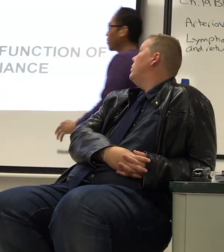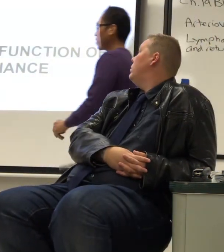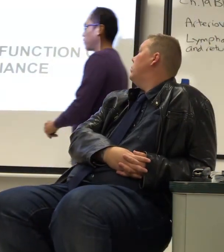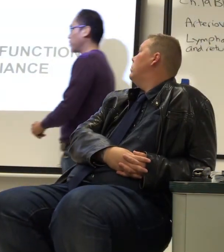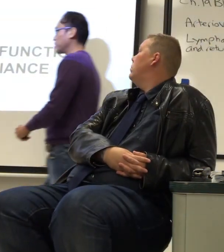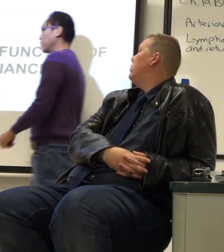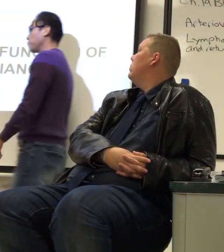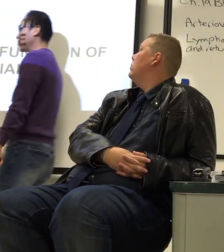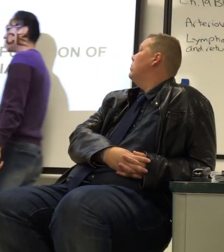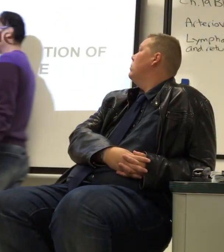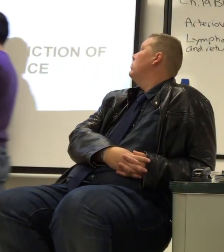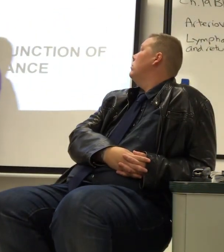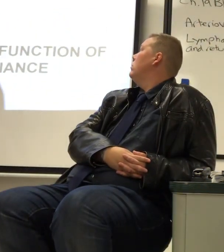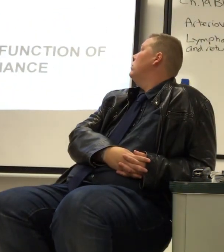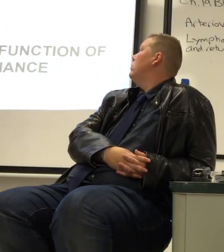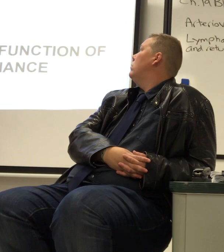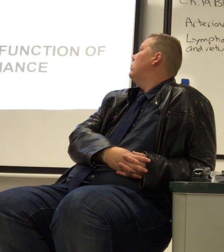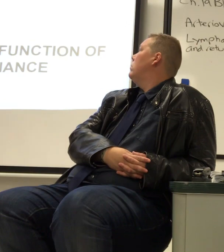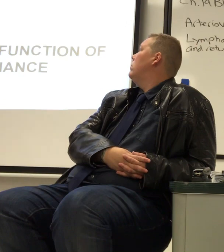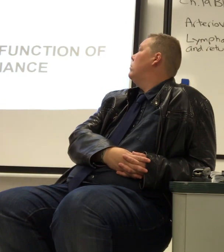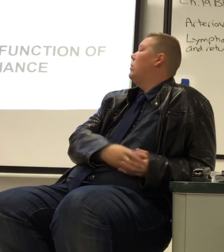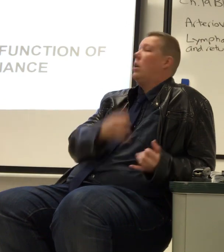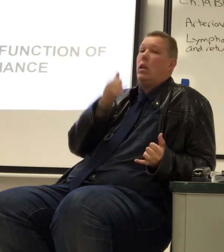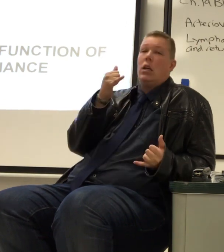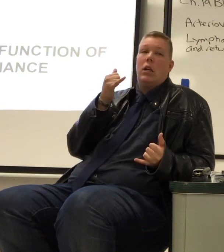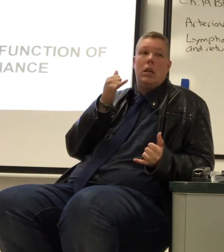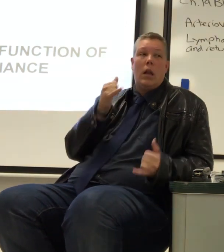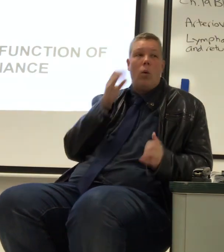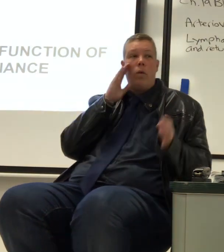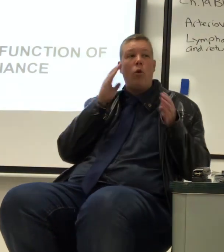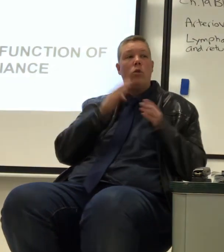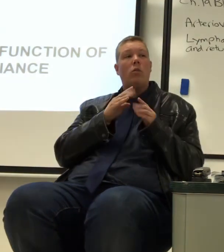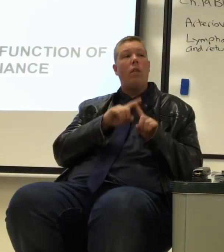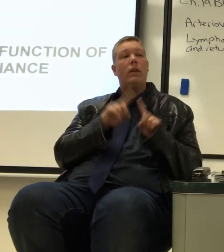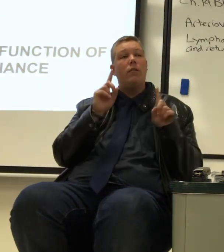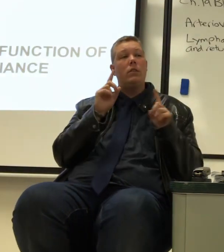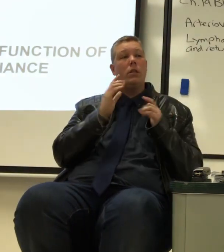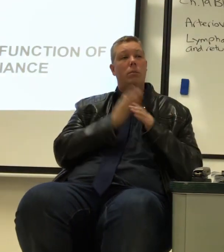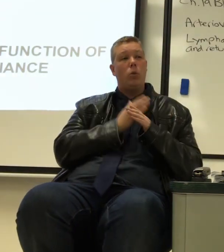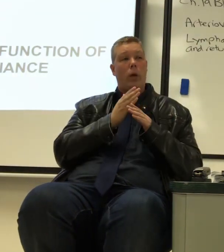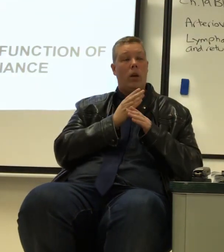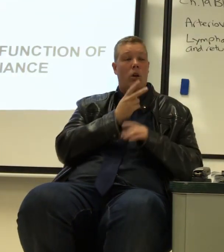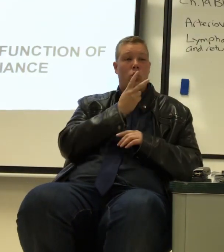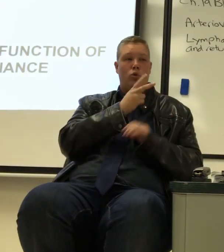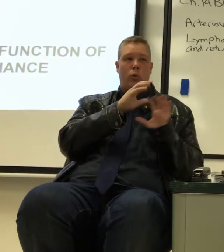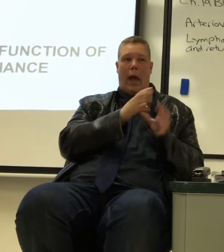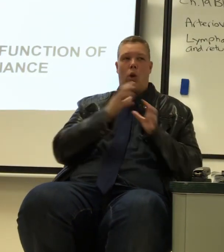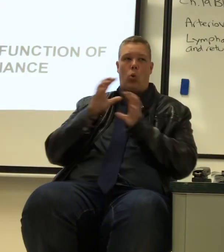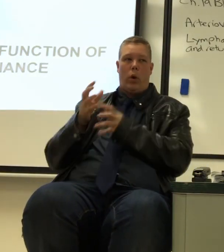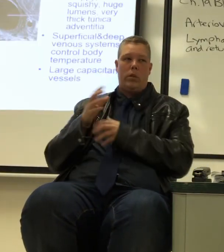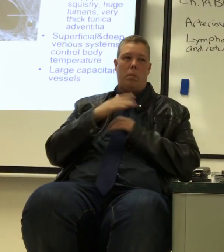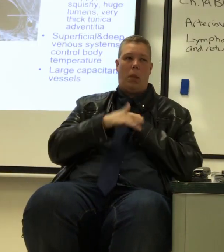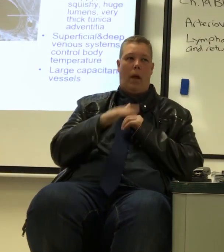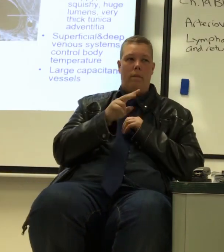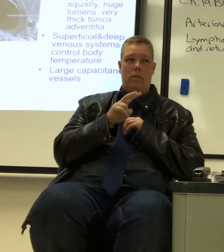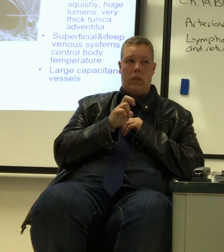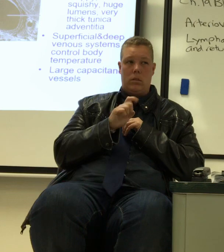And now I want to focus on just the differences between two major categories of blood vessels,